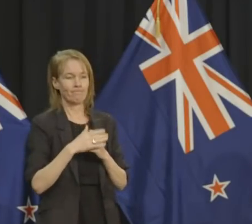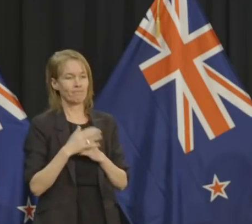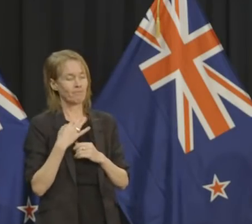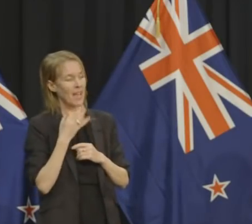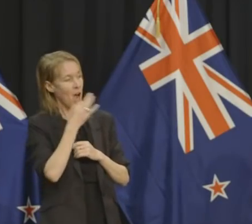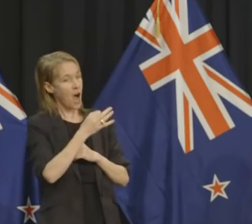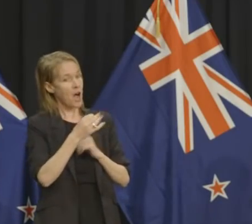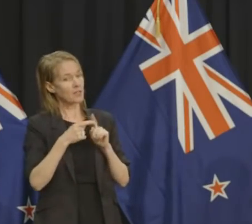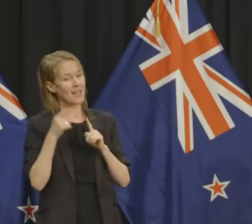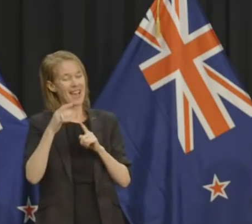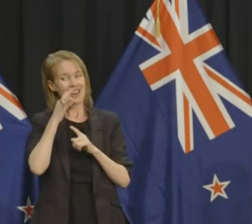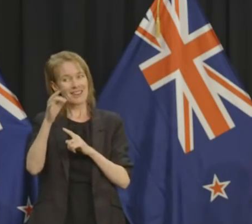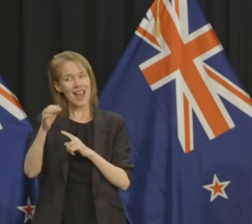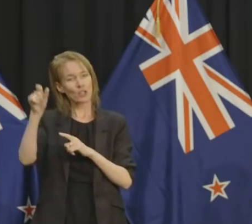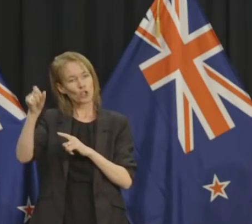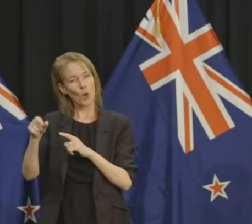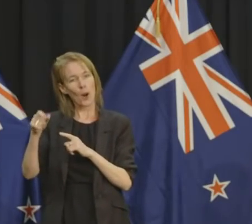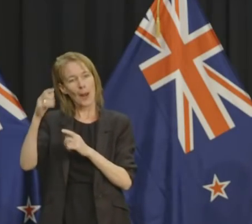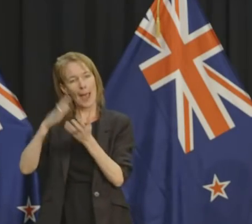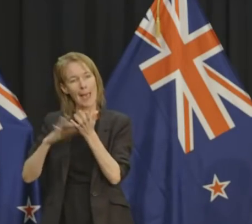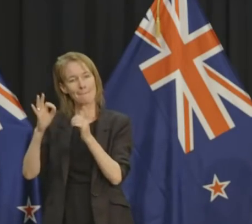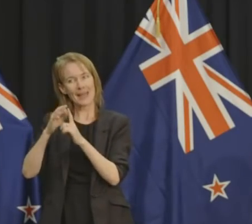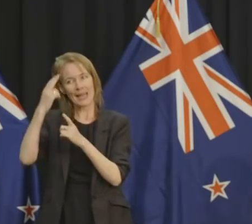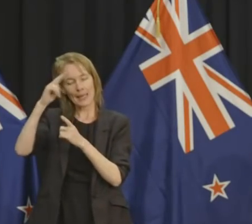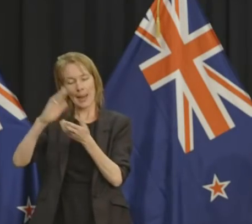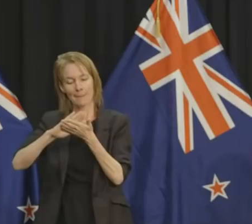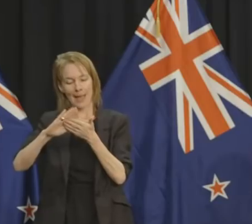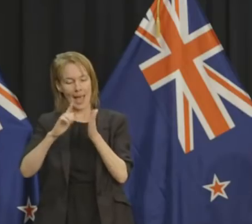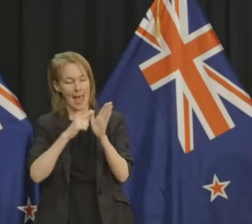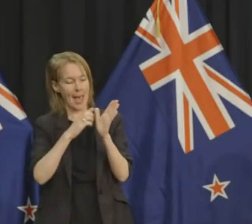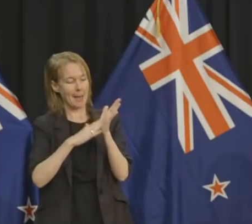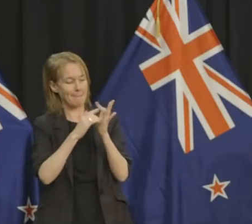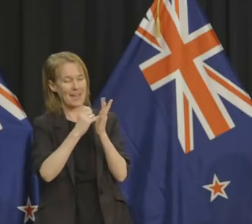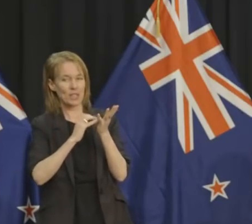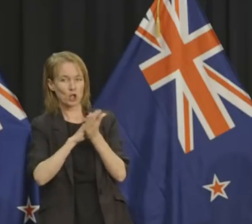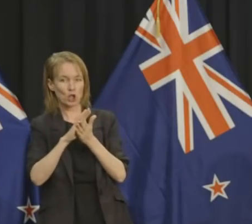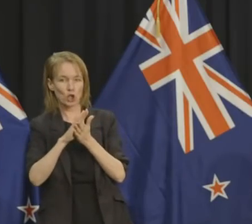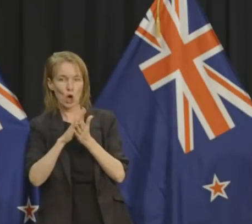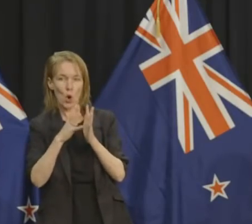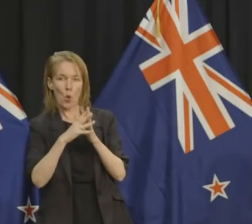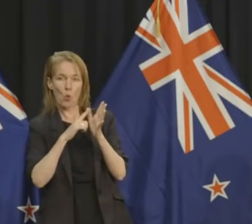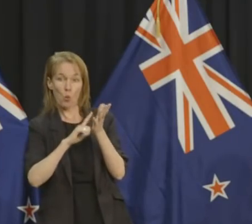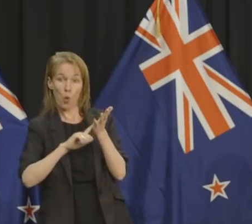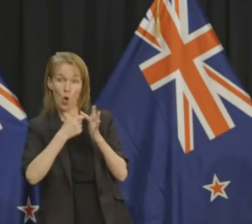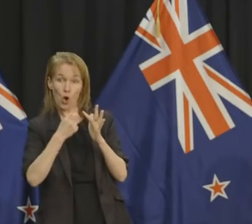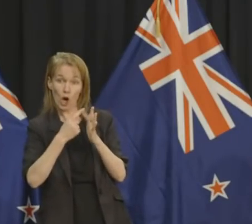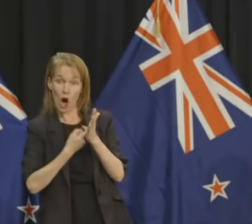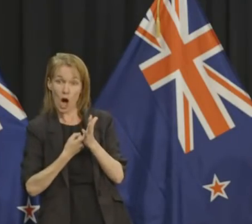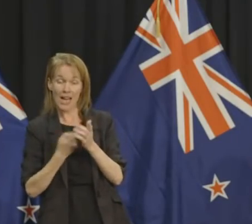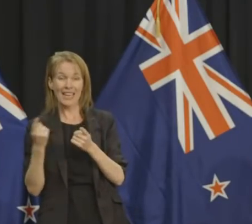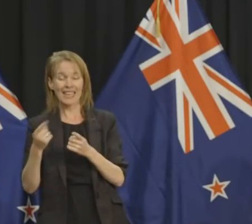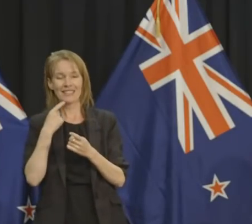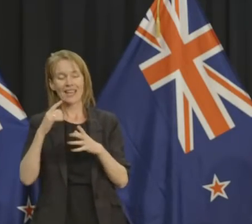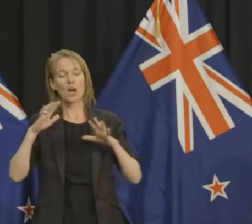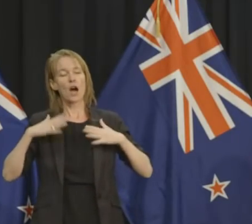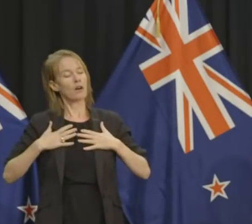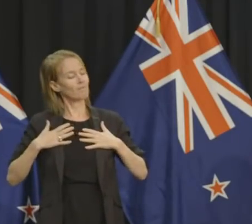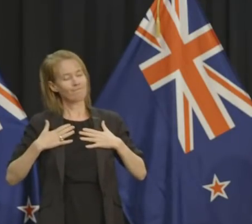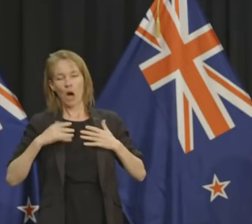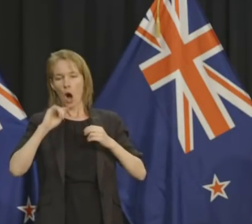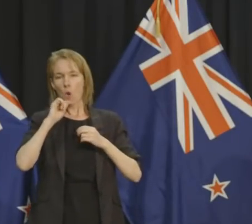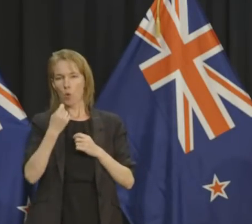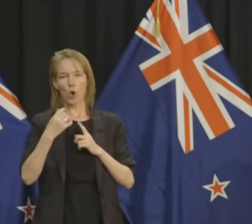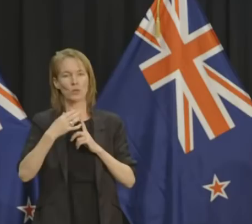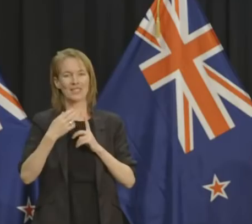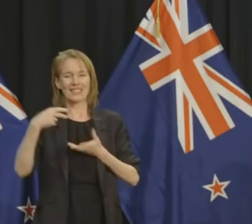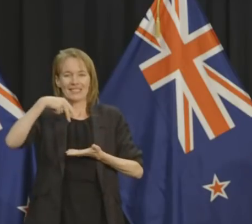election? Look, that's a matter for Hamish Walker and for the National Party. Standing given what he did? Again, that's a matter for Hamish Walker and for the National